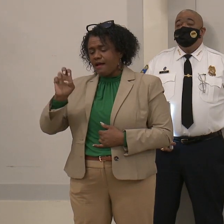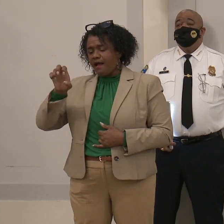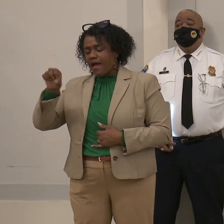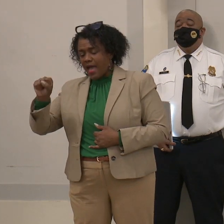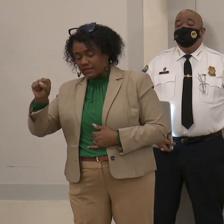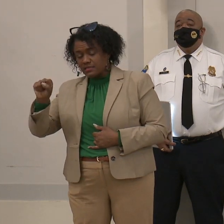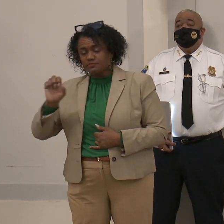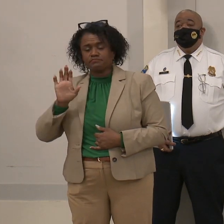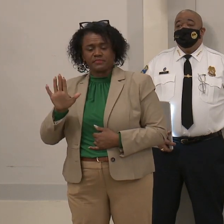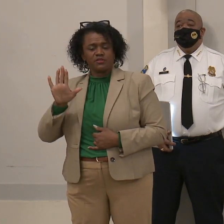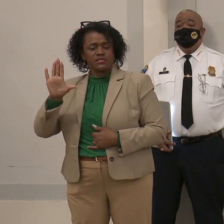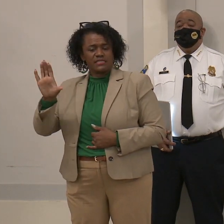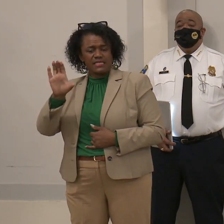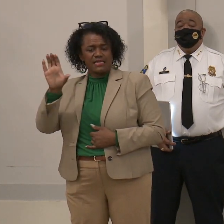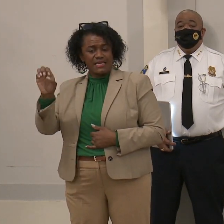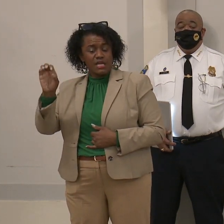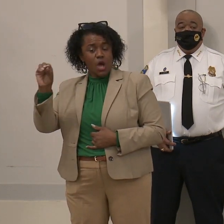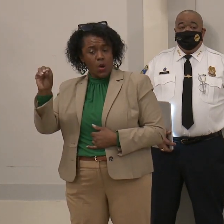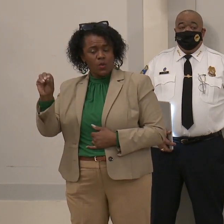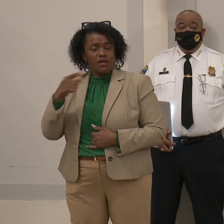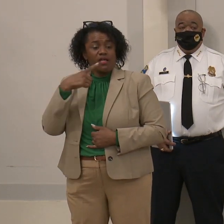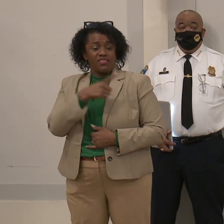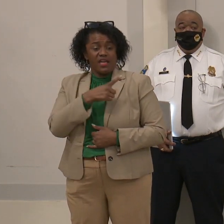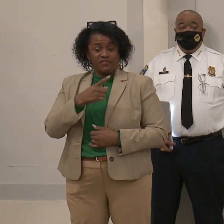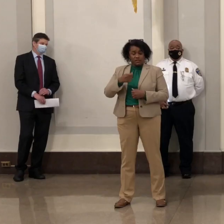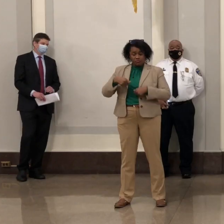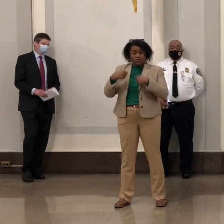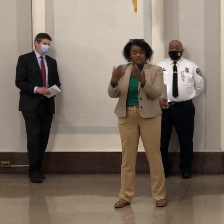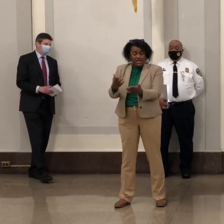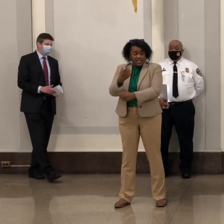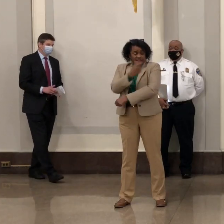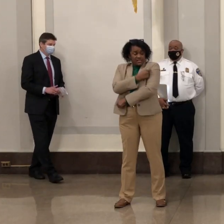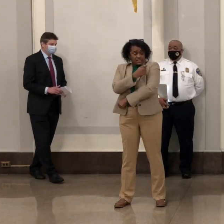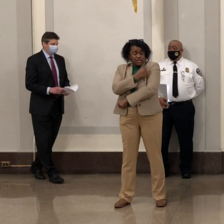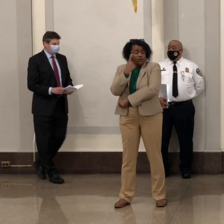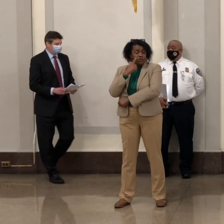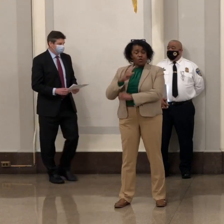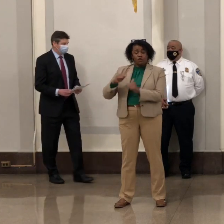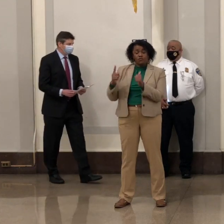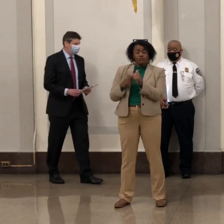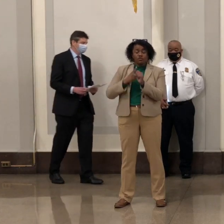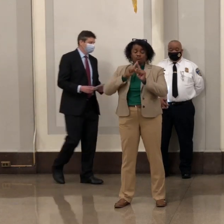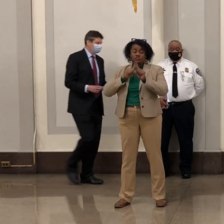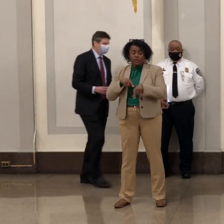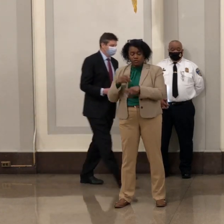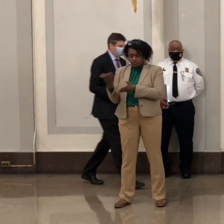has played in vaccinating hundreds of eligible first responders. Thank you.